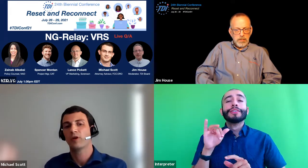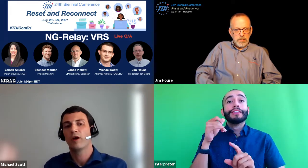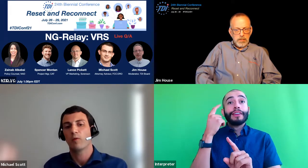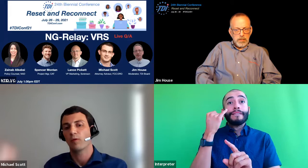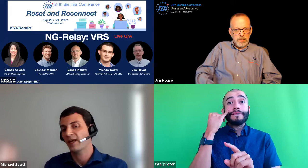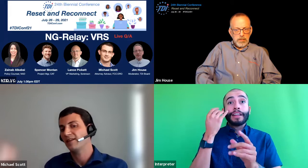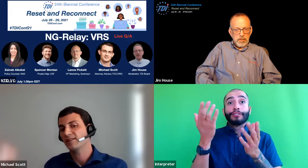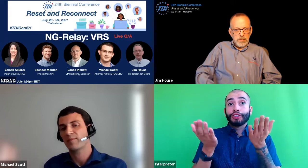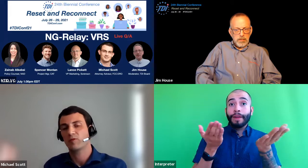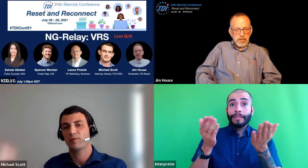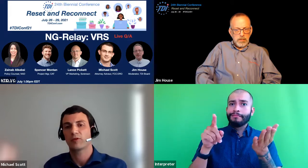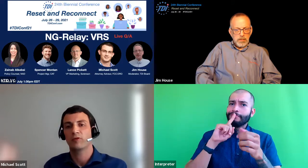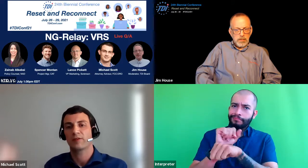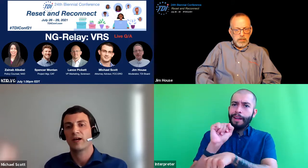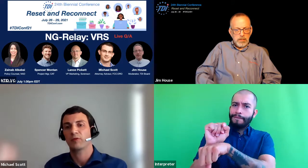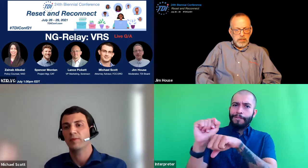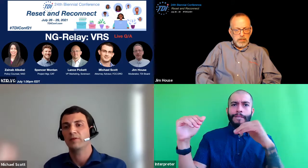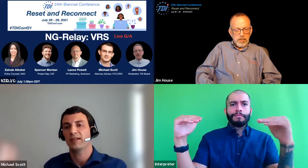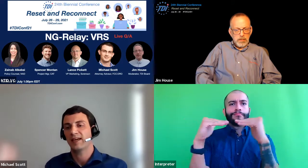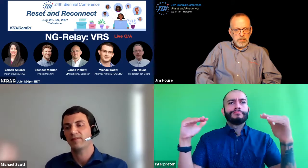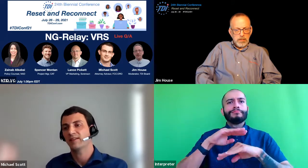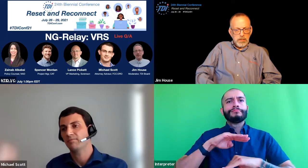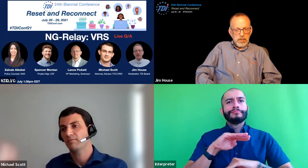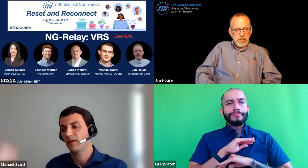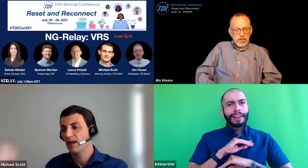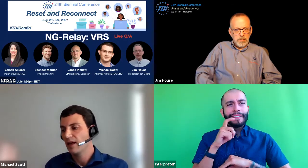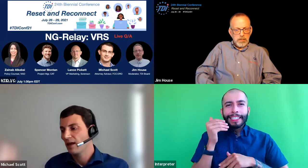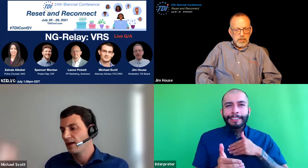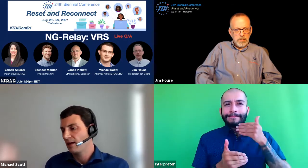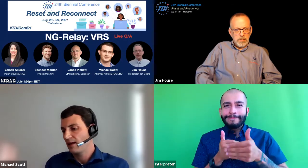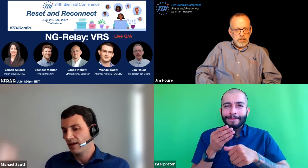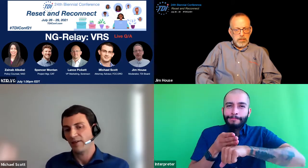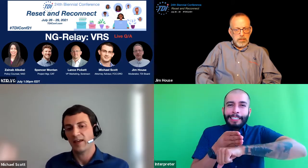still taking steps to improve interoperability, and having